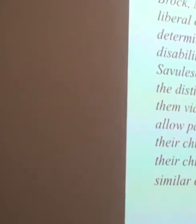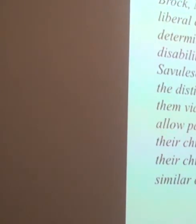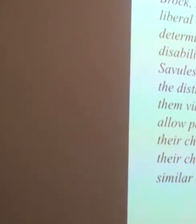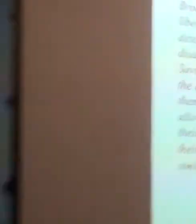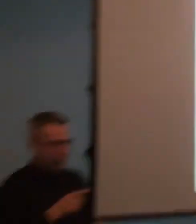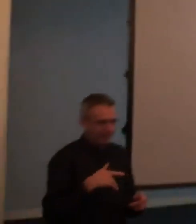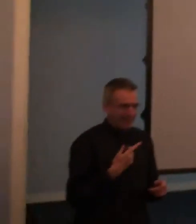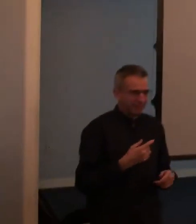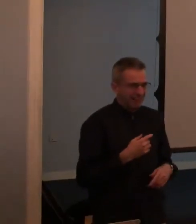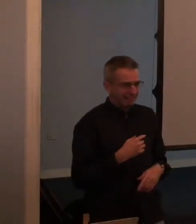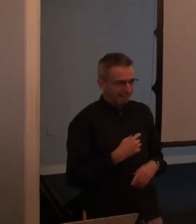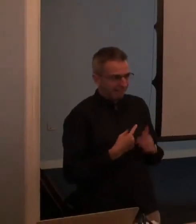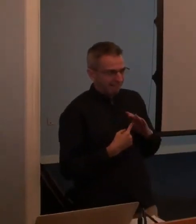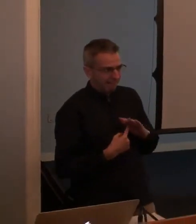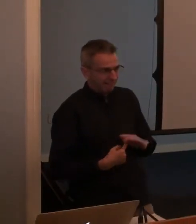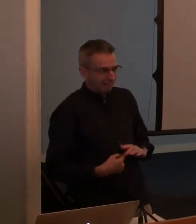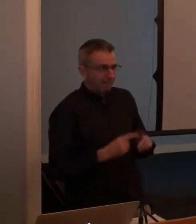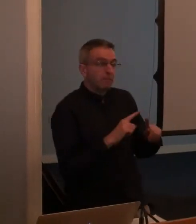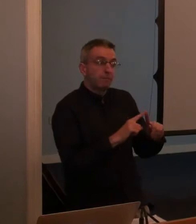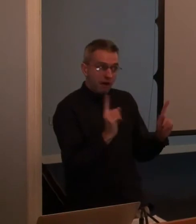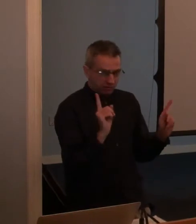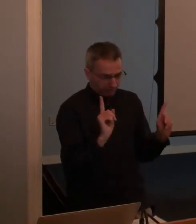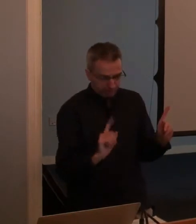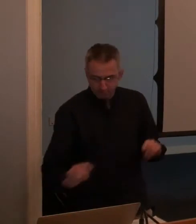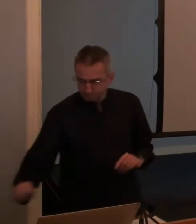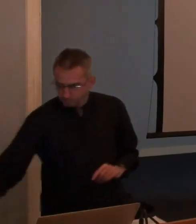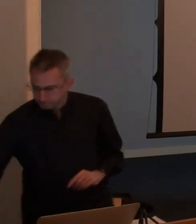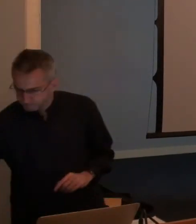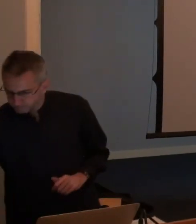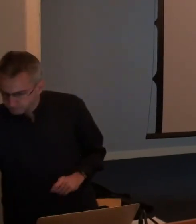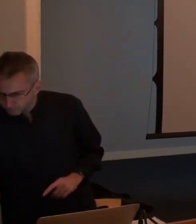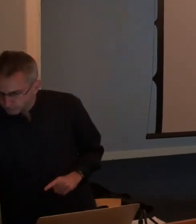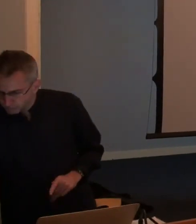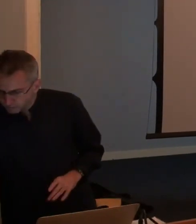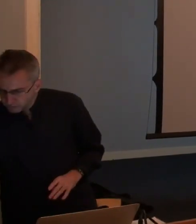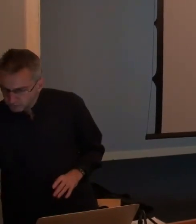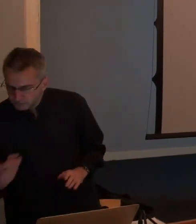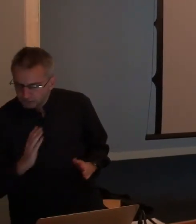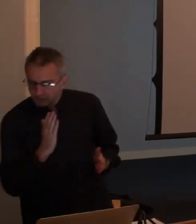I know it's a bit of a depressing argument. I don't know how you feel, but I'm starting to go down in mood just thinking about it.